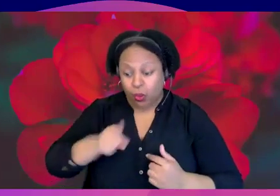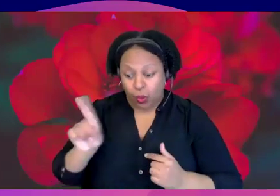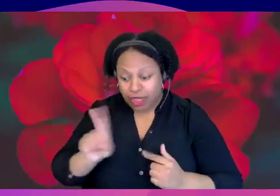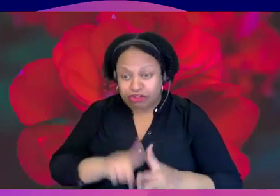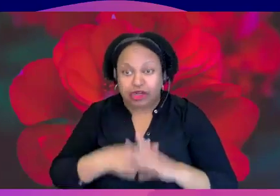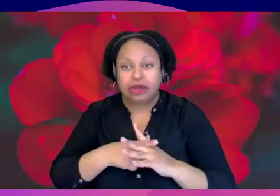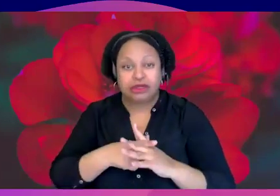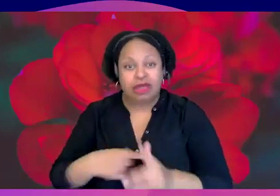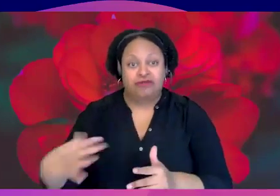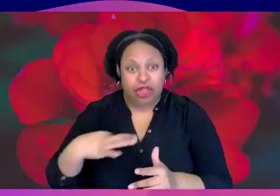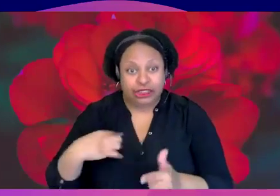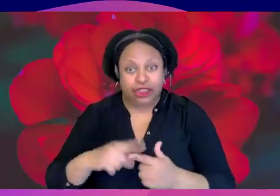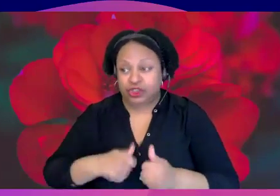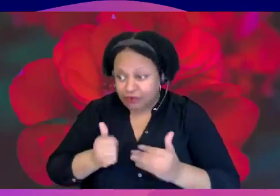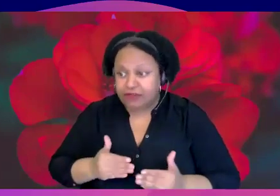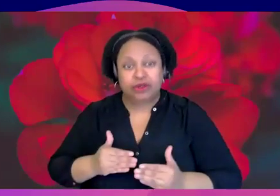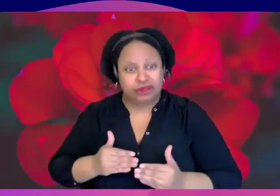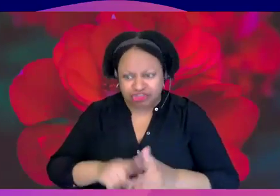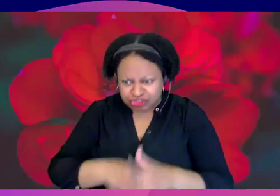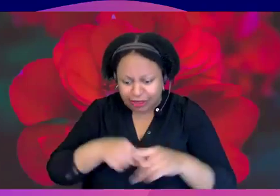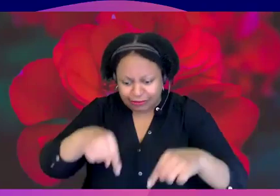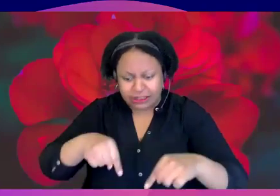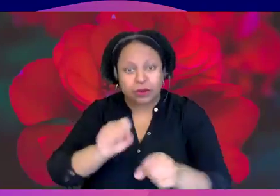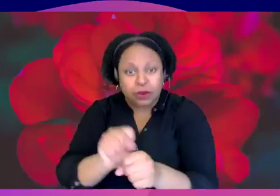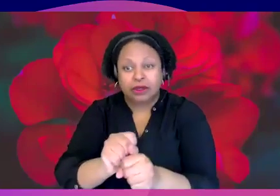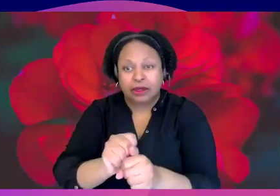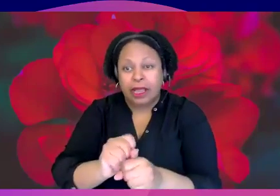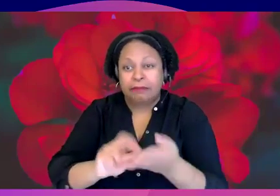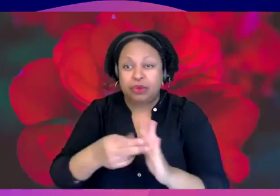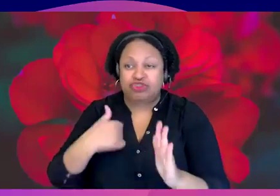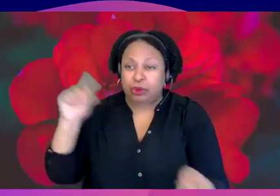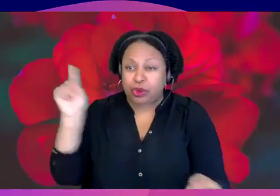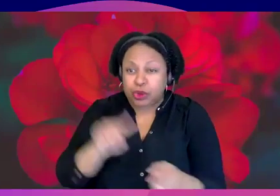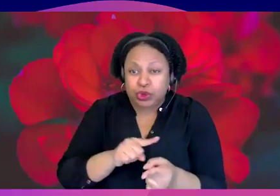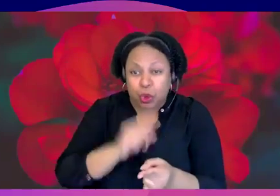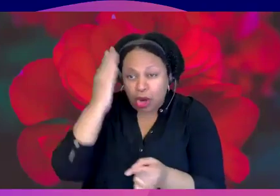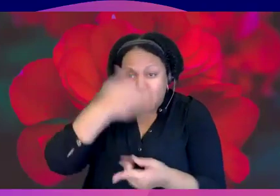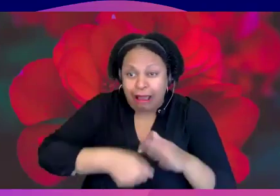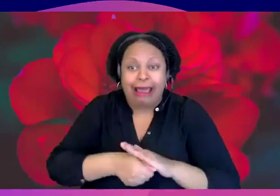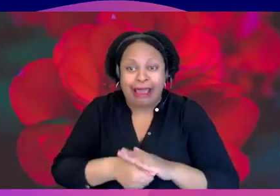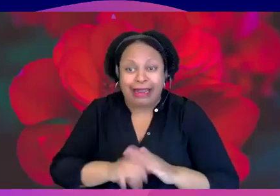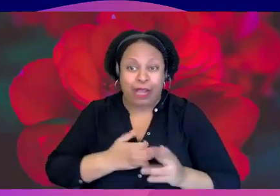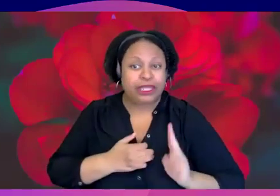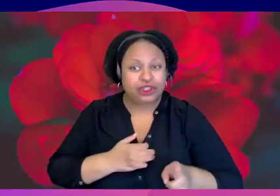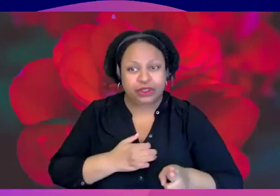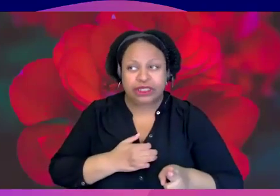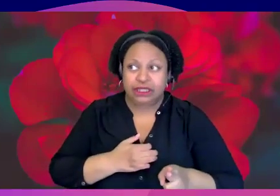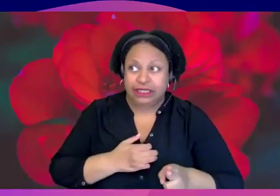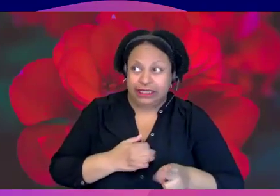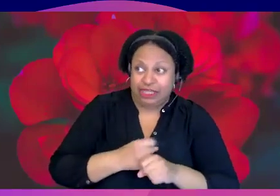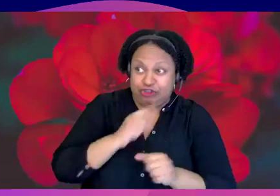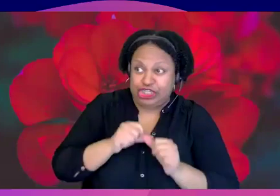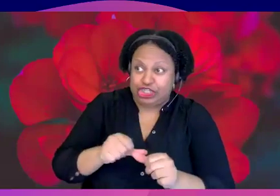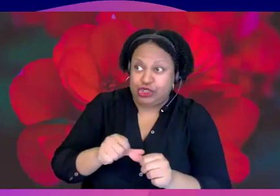to shape that work even if we've had to minimize or hide it to ensure that we remained viable and received our government funding